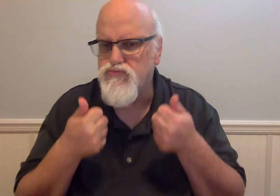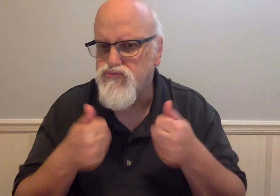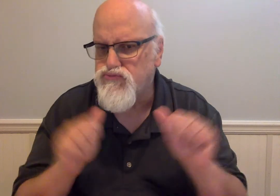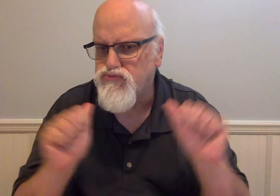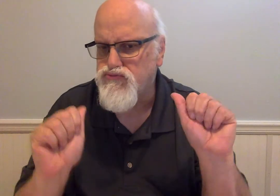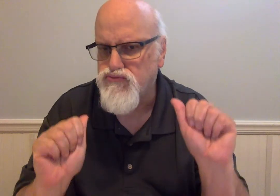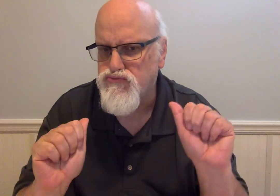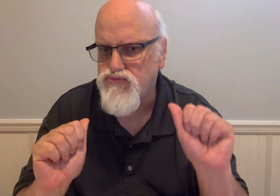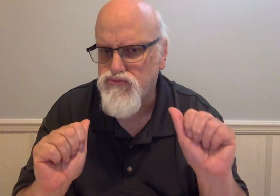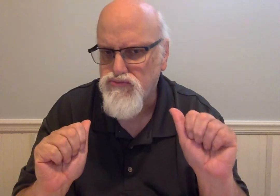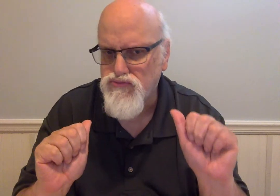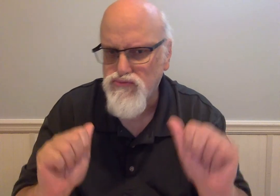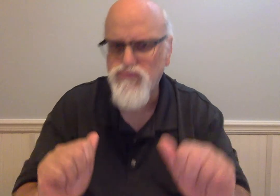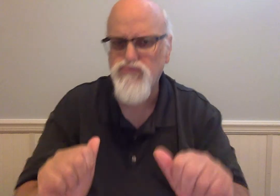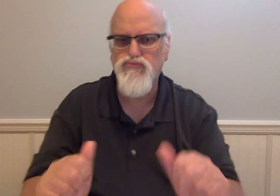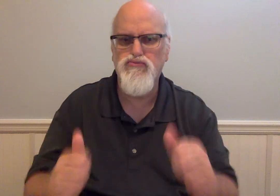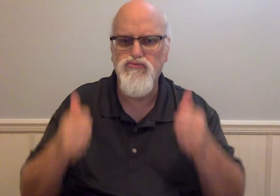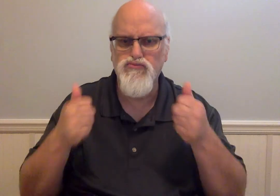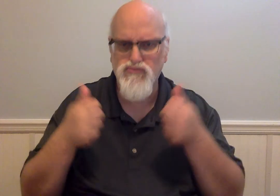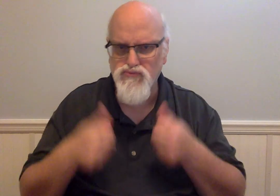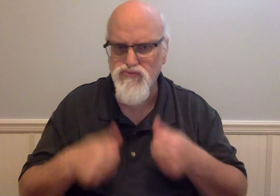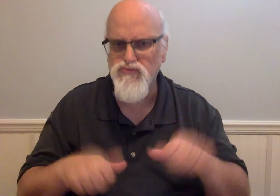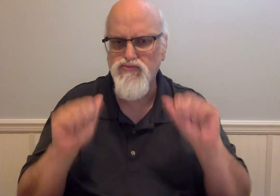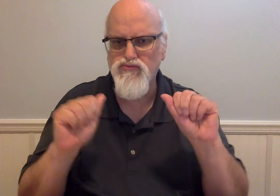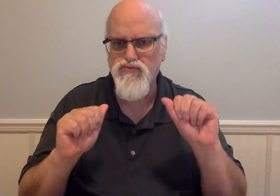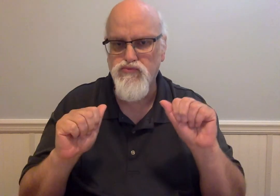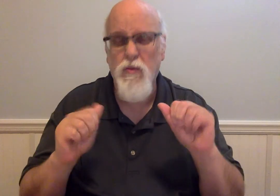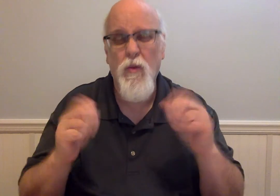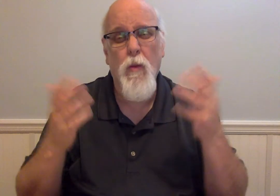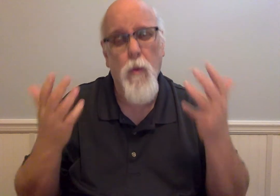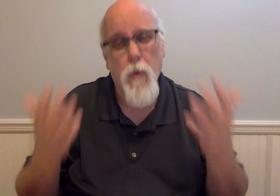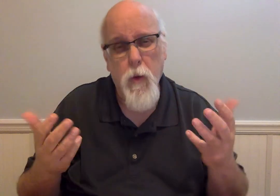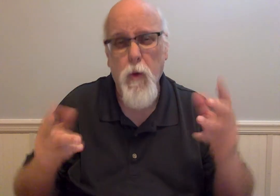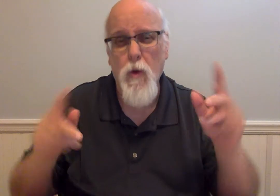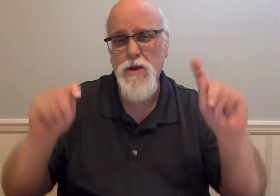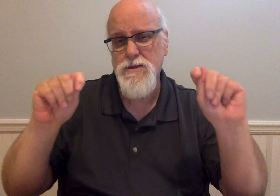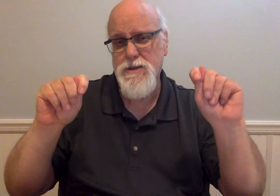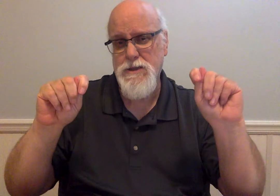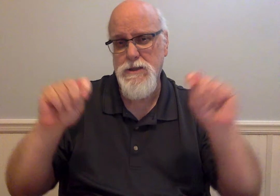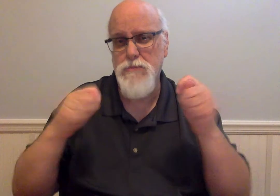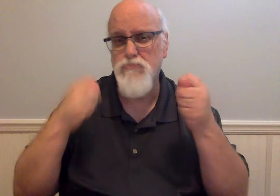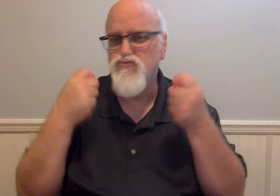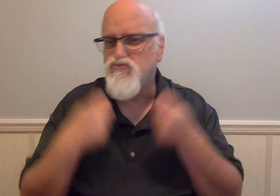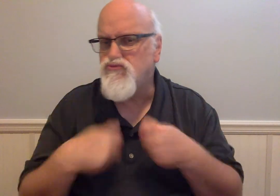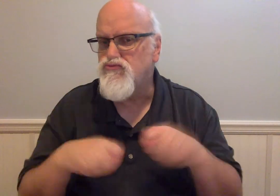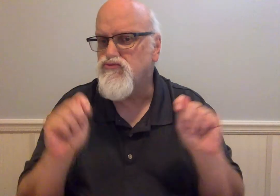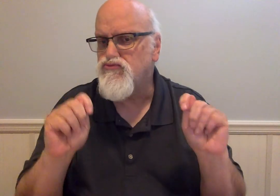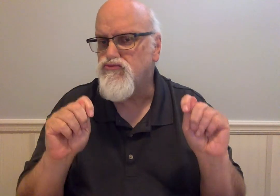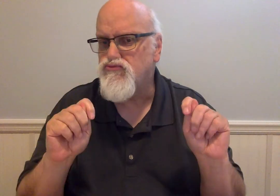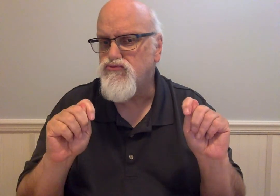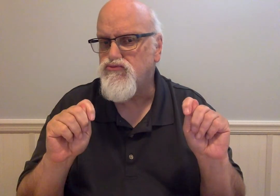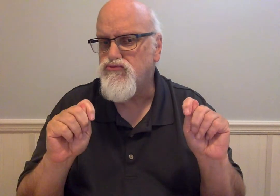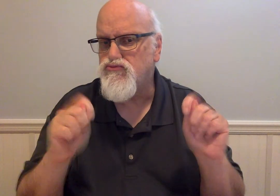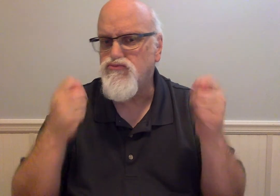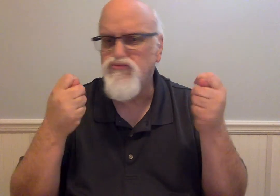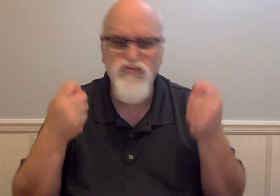To try, you're taking your 10 hands and you're sort of pushing it off your chest. You're going to try. Some people will do it with a T. You